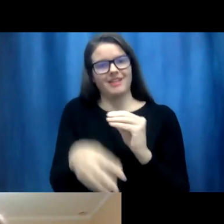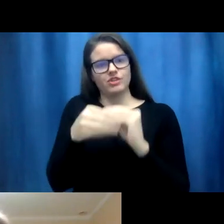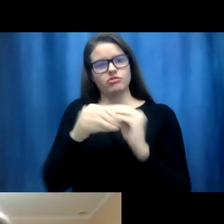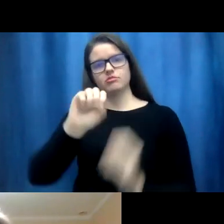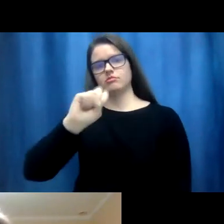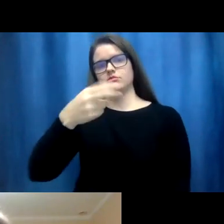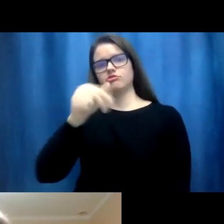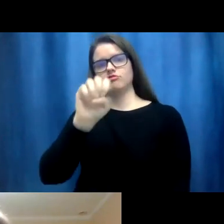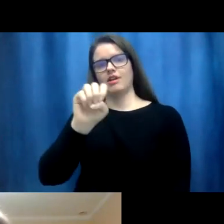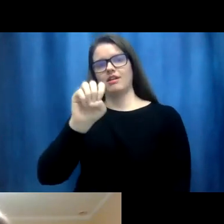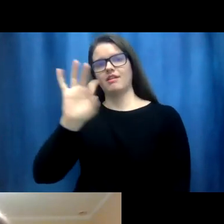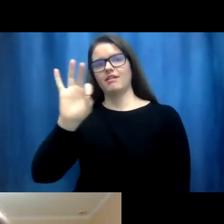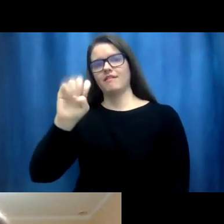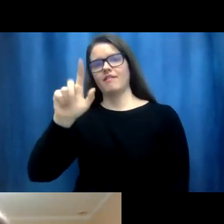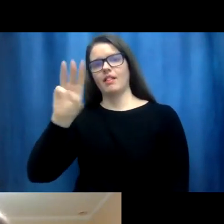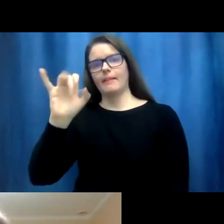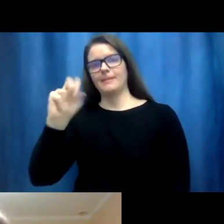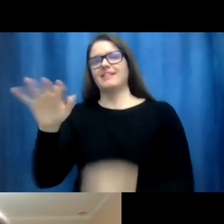name.